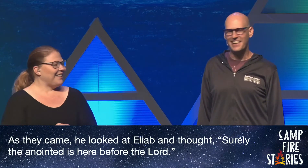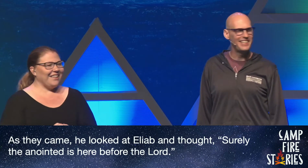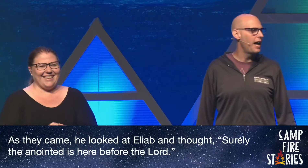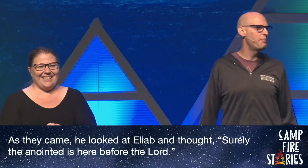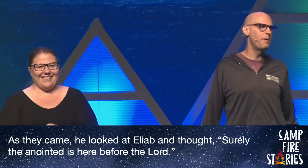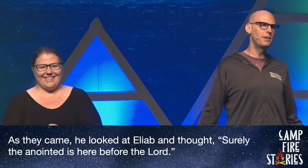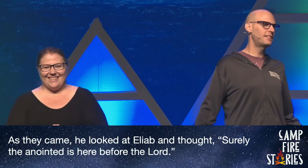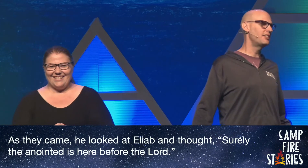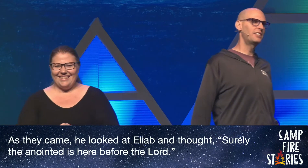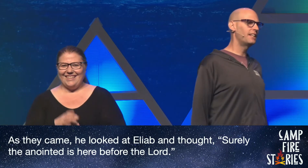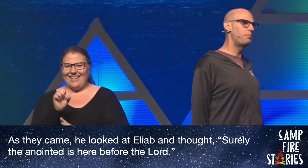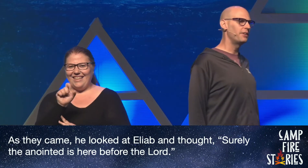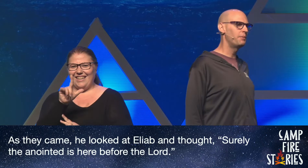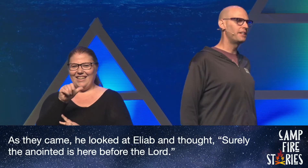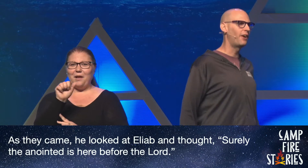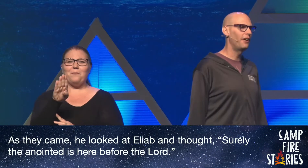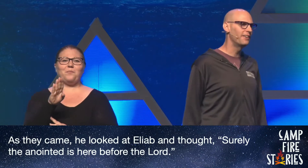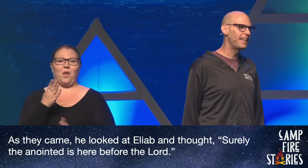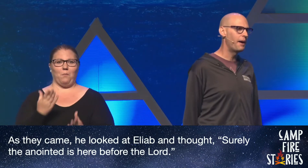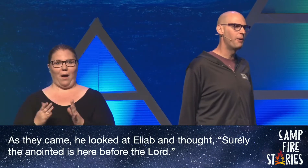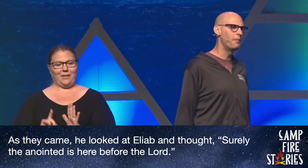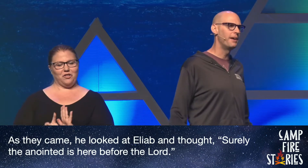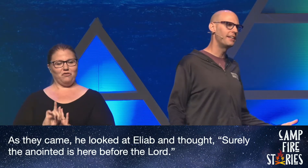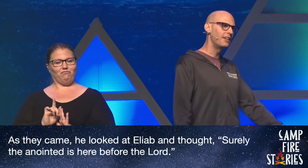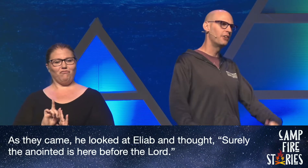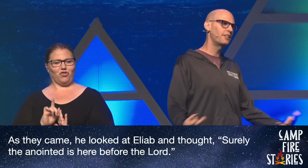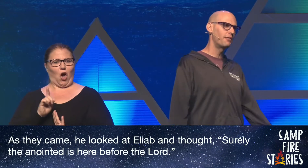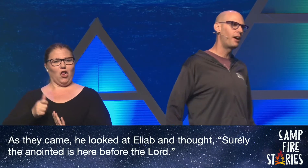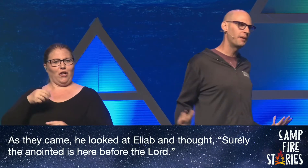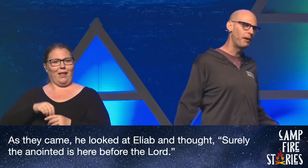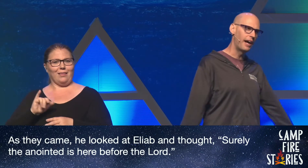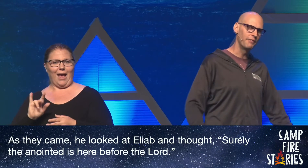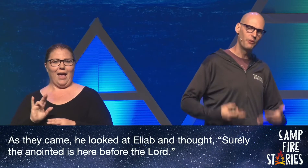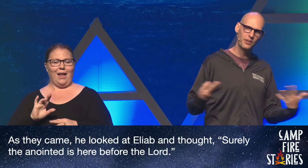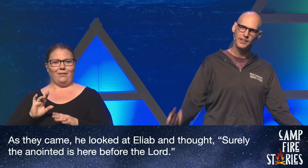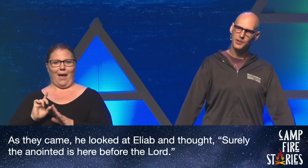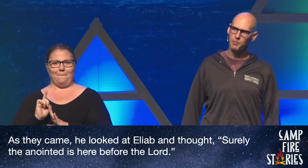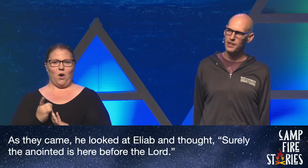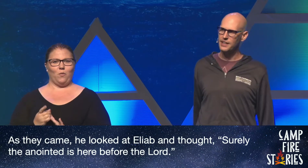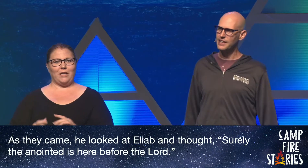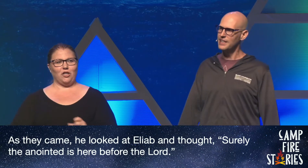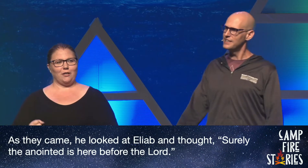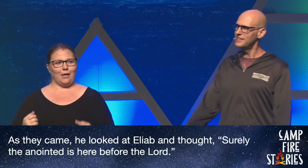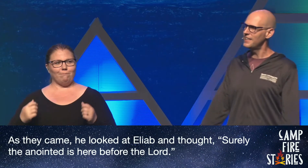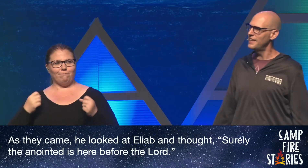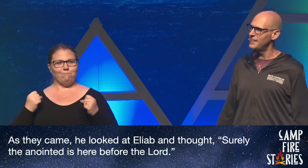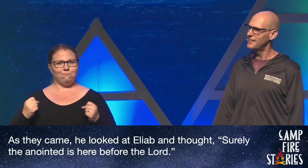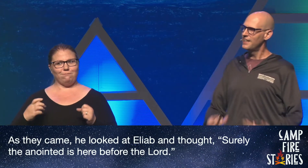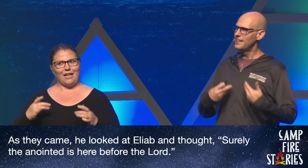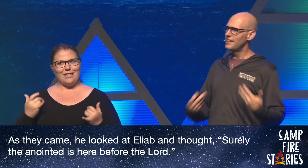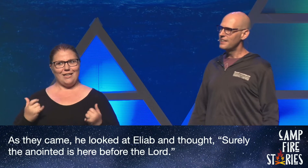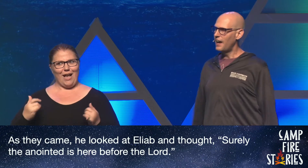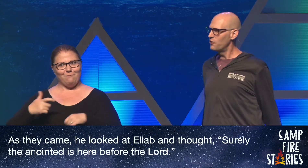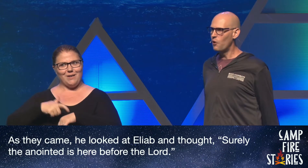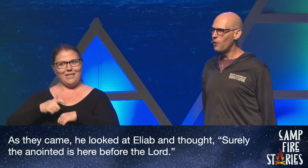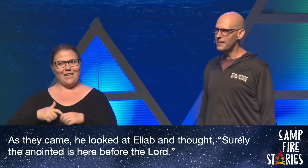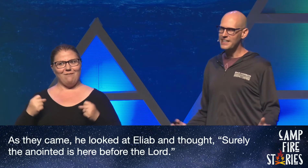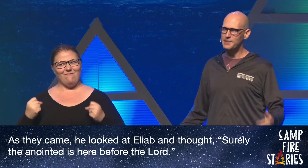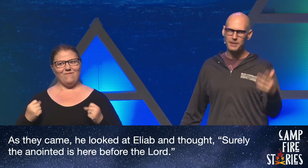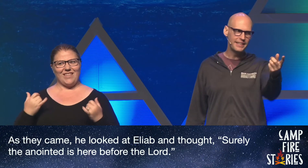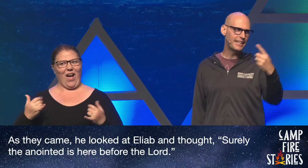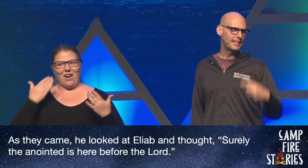And Eliab must have just stood up a little bit taller in that moment, started rocking back and forth a little bit, thinking, this is it. I don't know